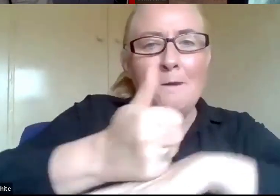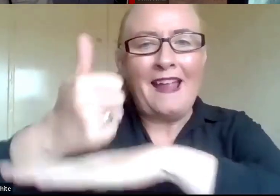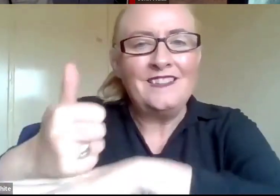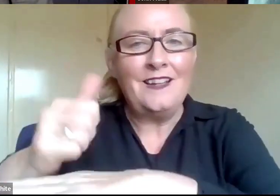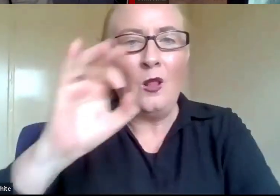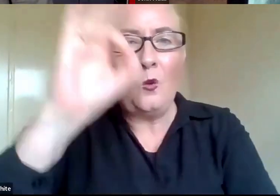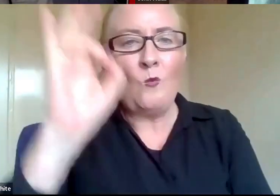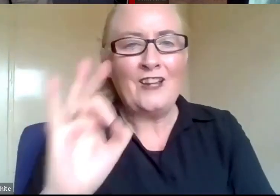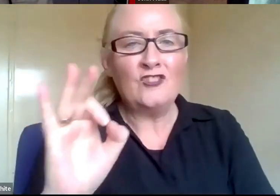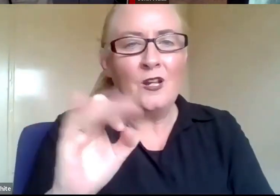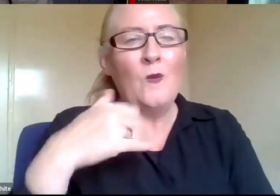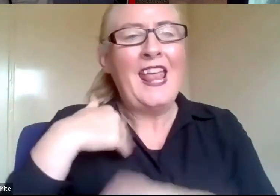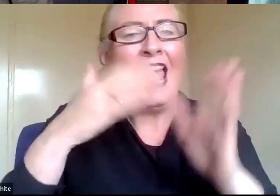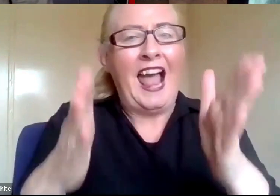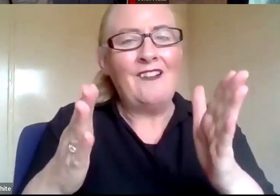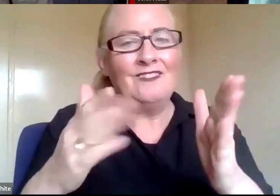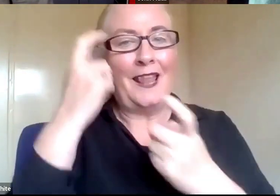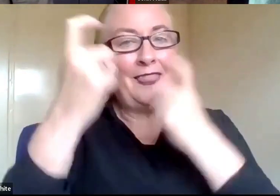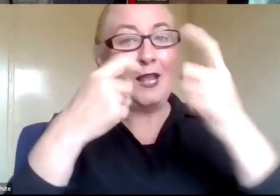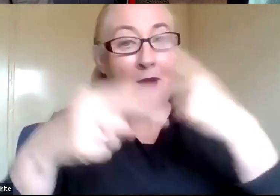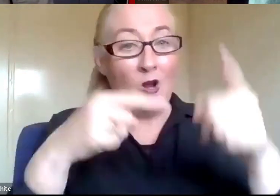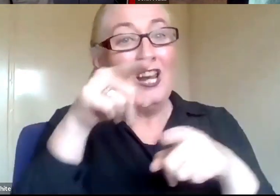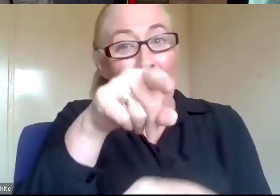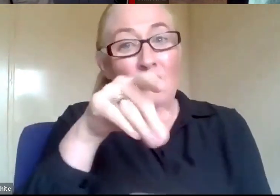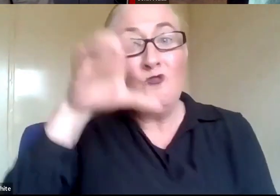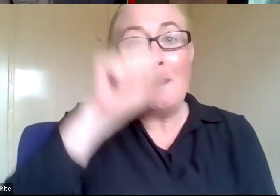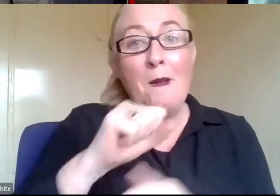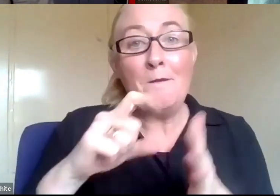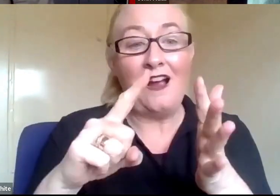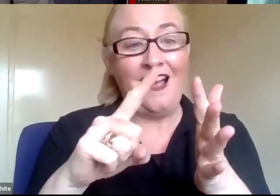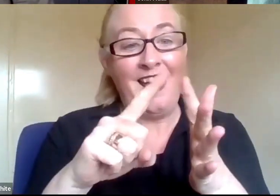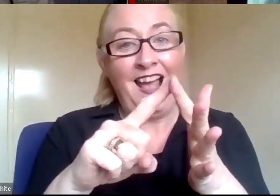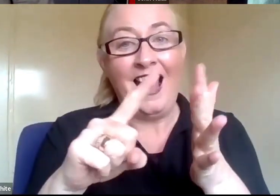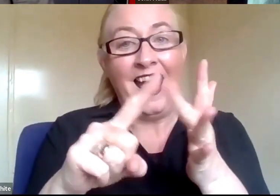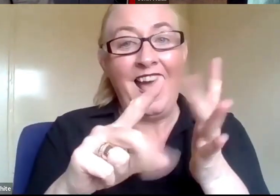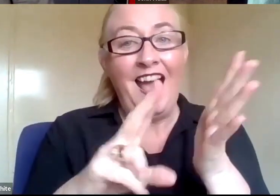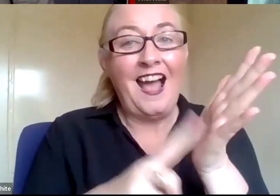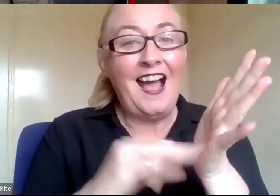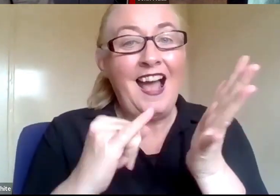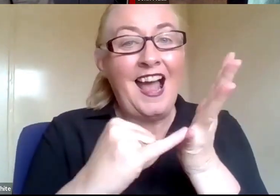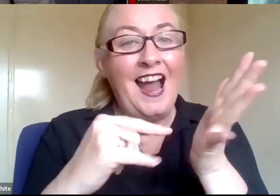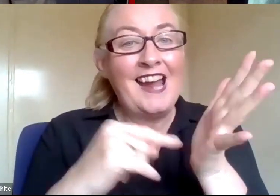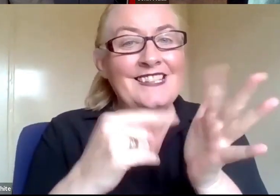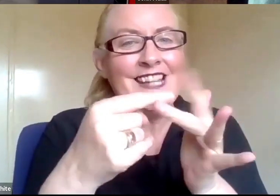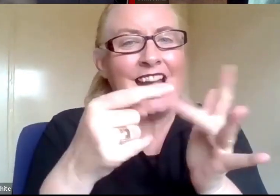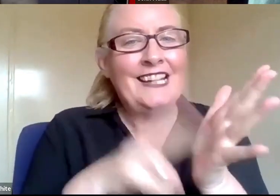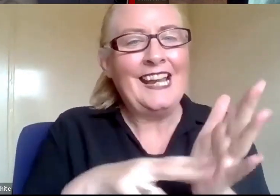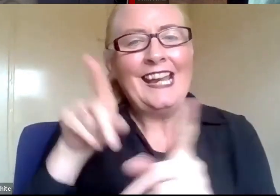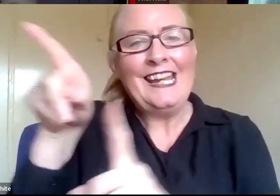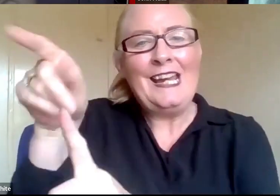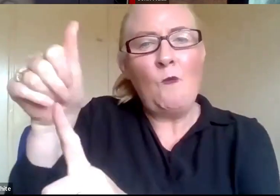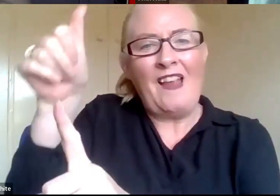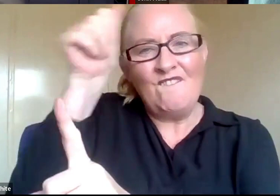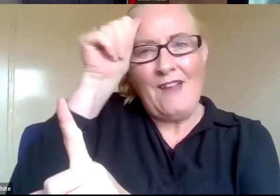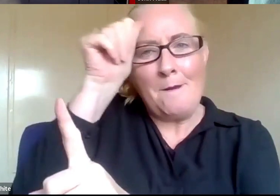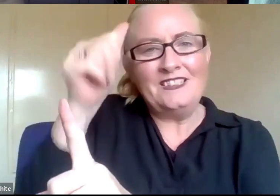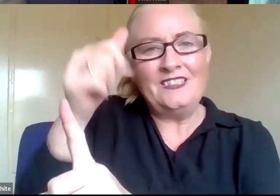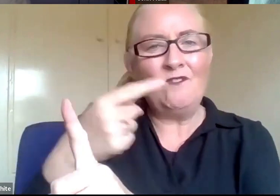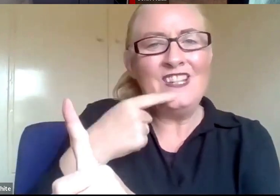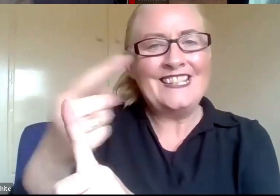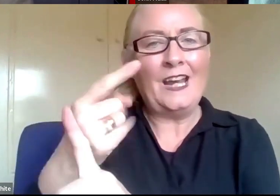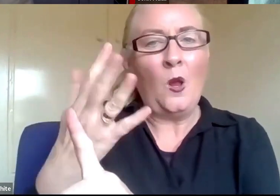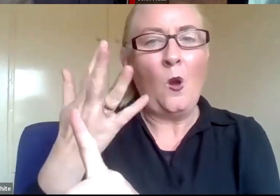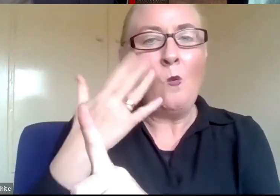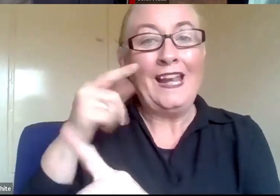for saying that when he was a boy, he asked himself what it would be